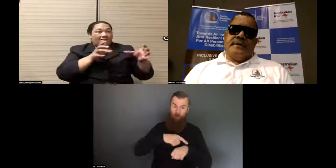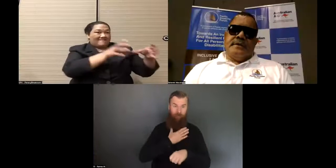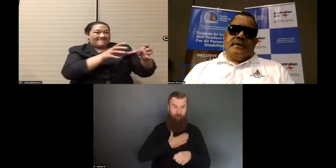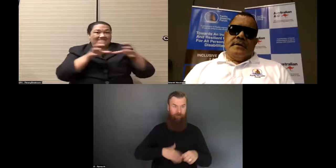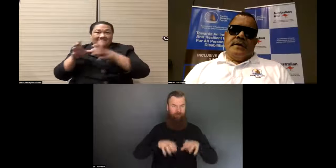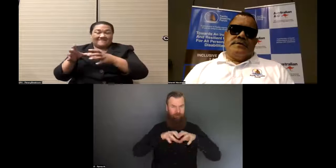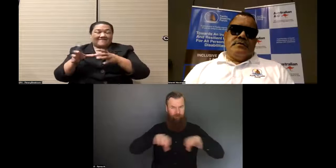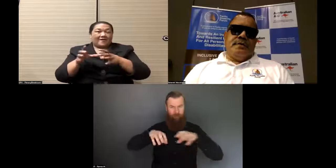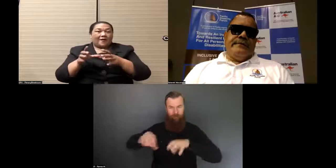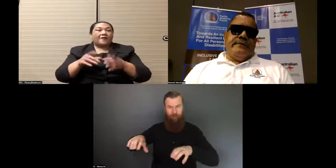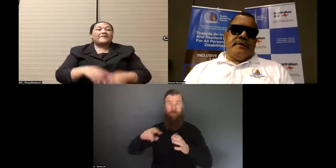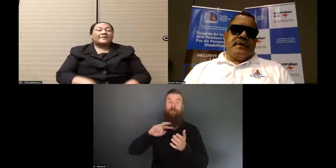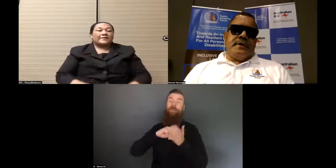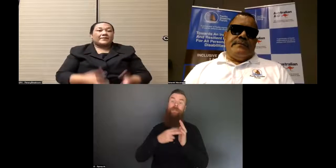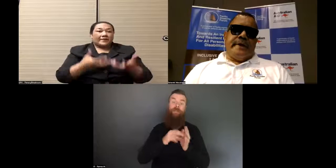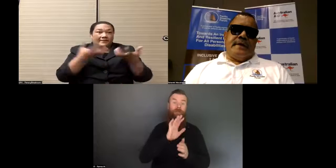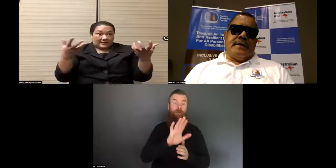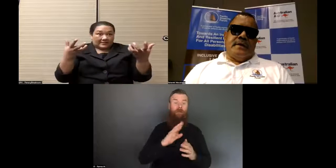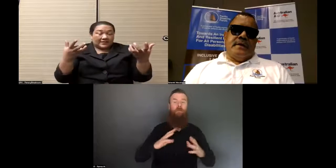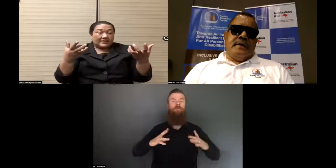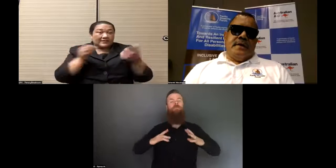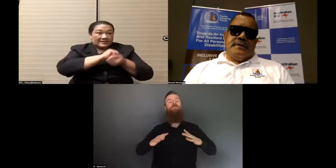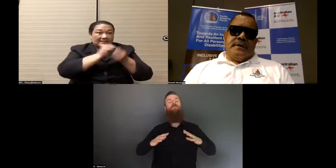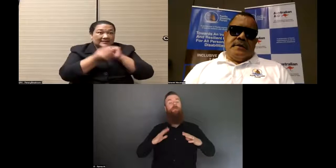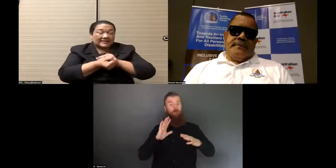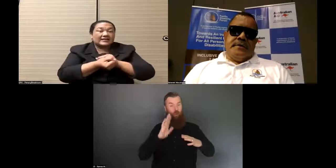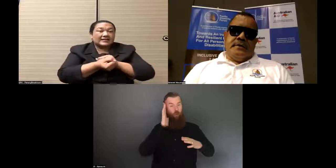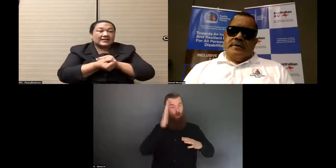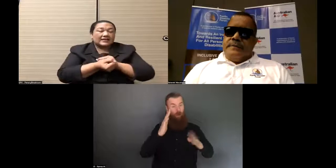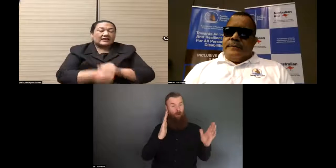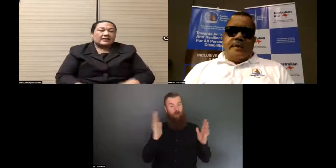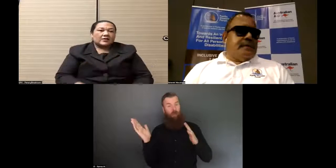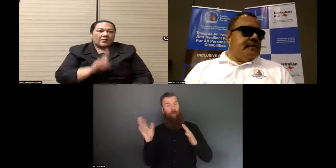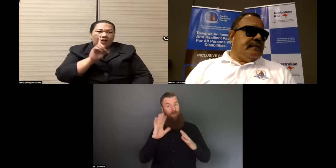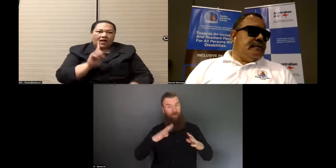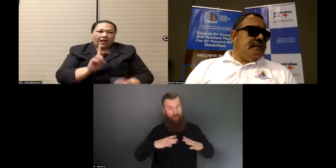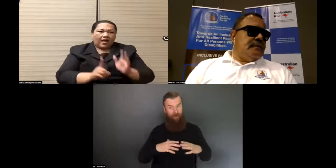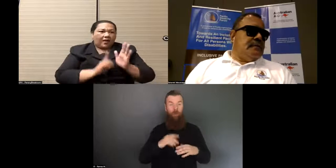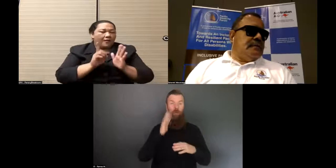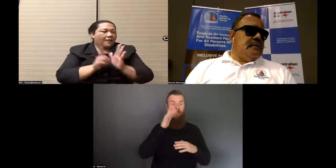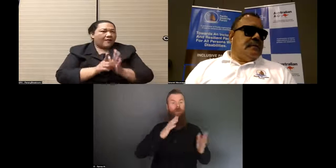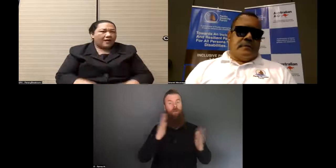break. So if you can come back at, there'll be one,